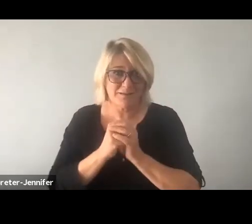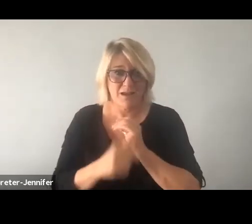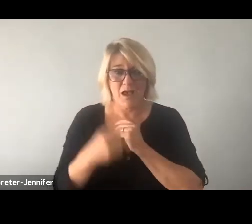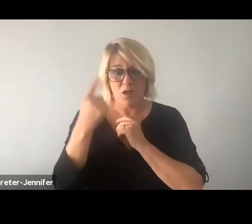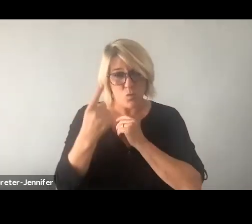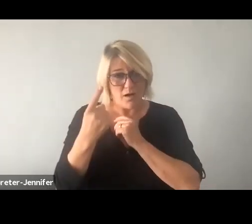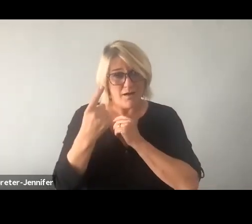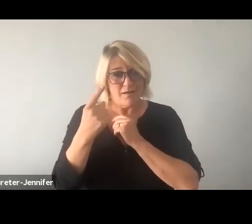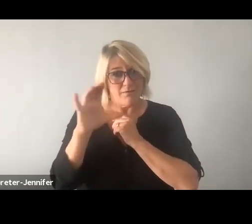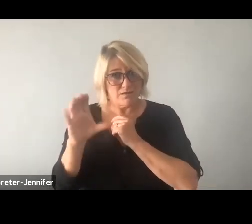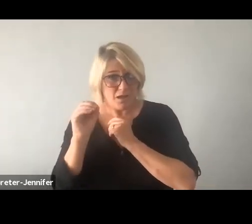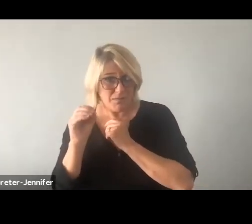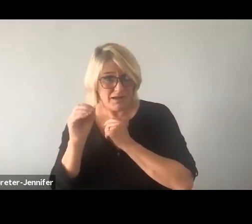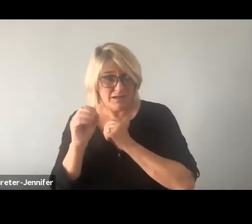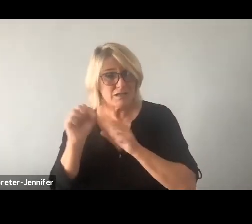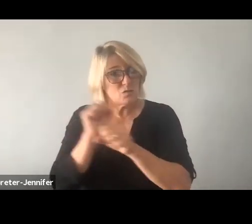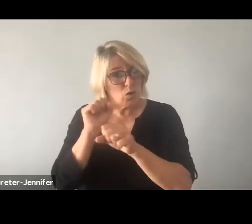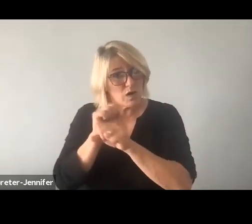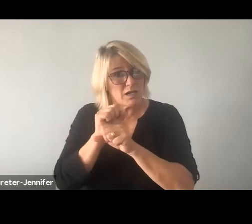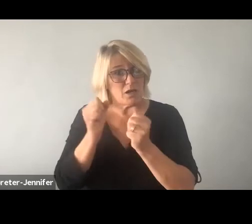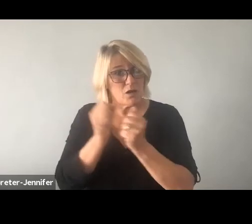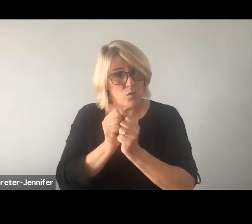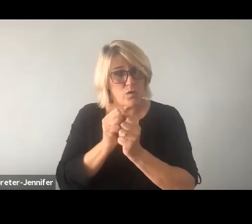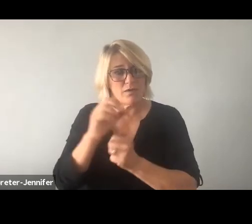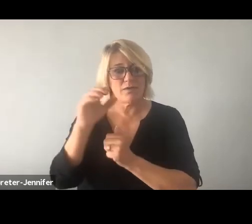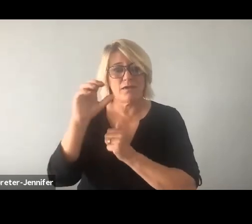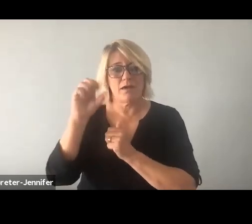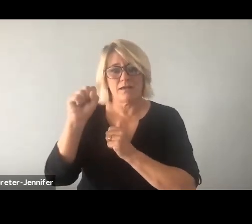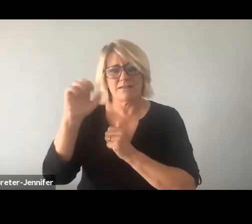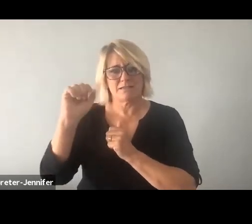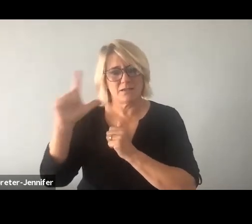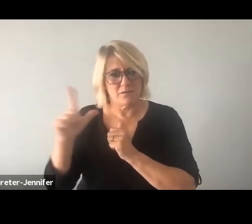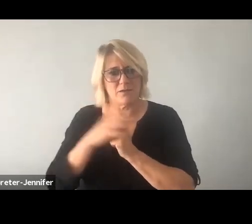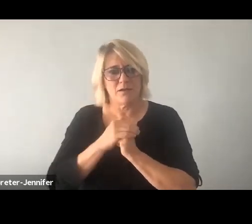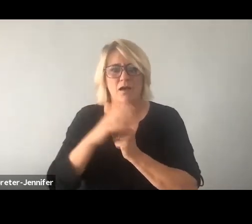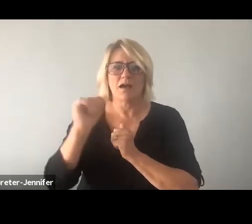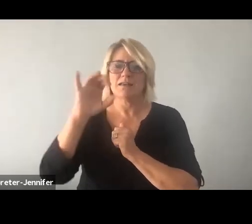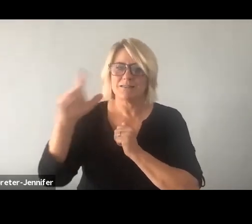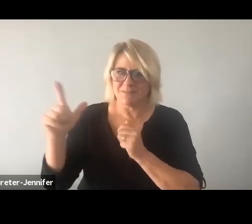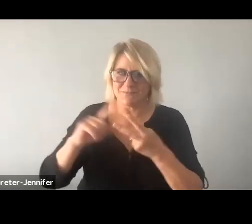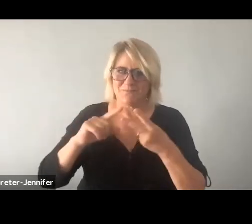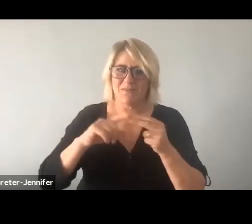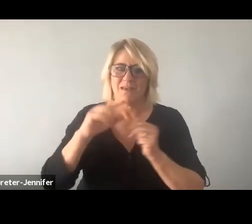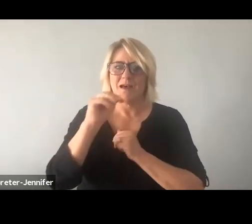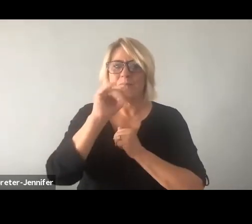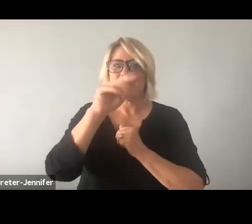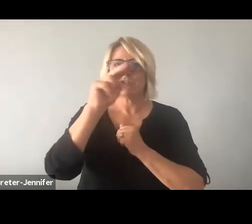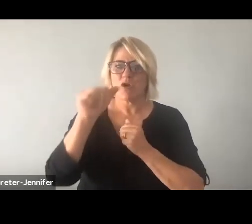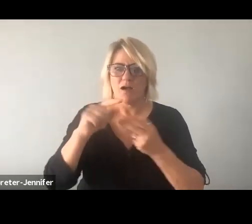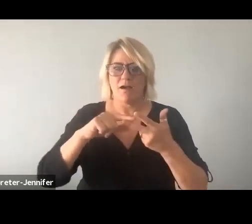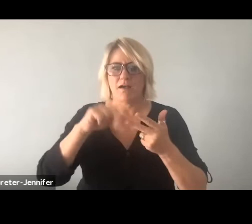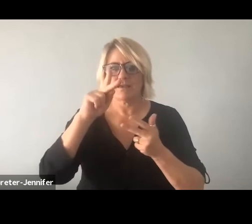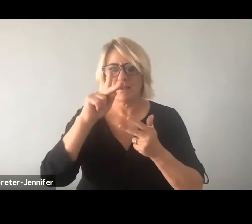these companies is working with a CIL. The 3 companies are Mentra, KBMG, and